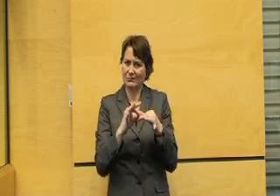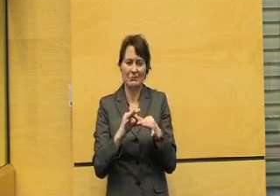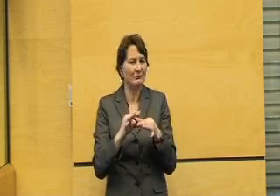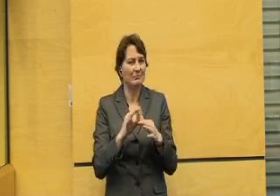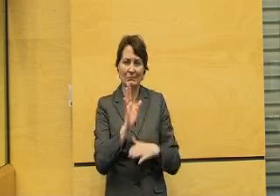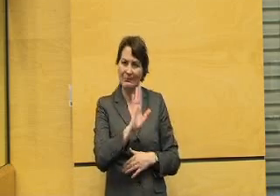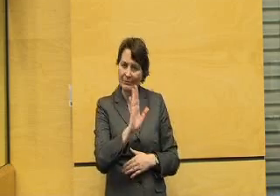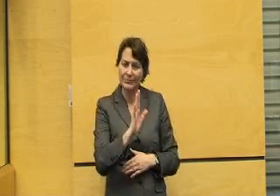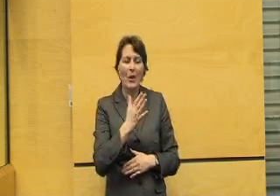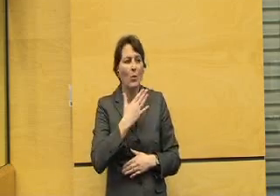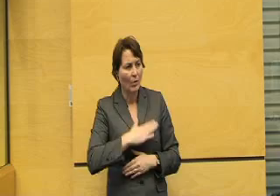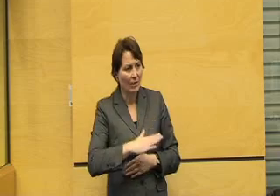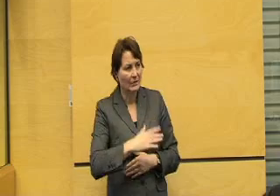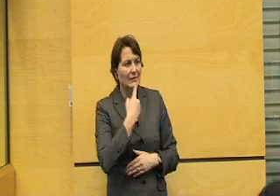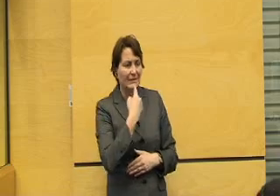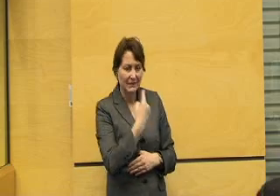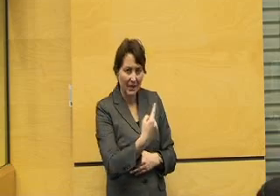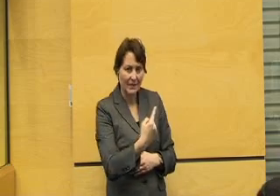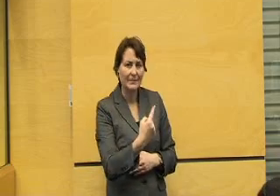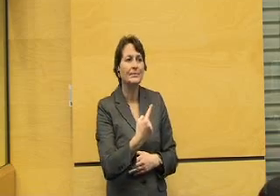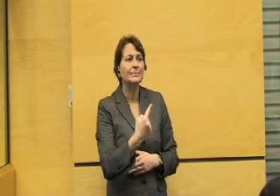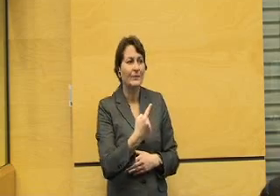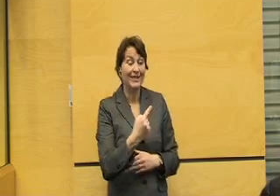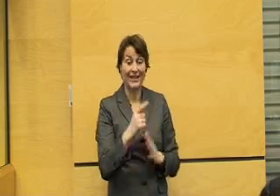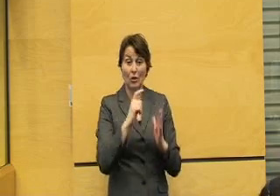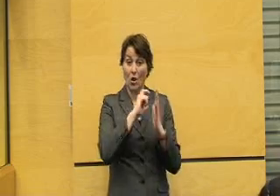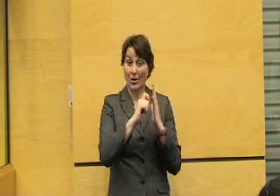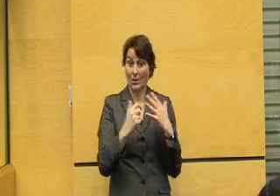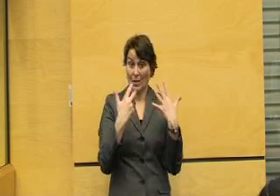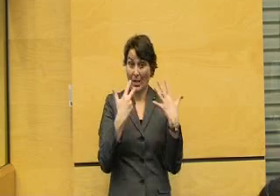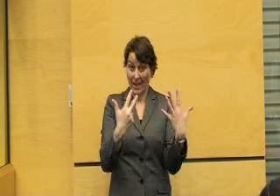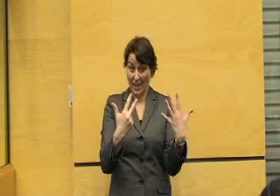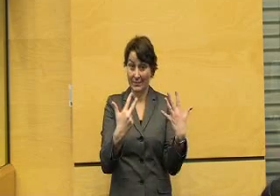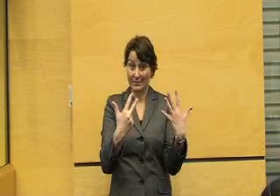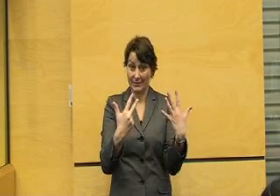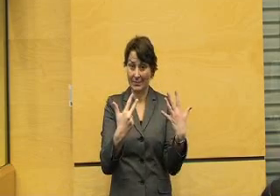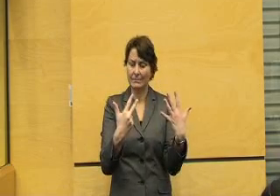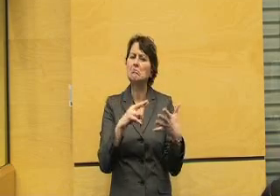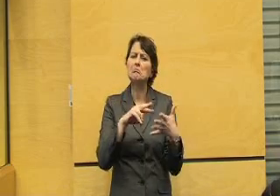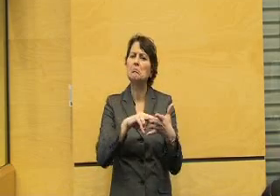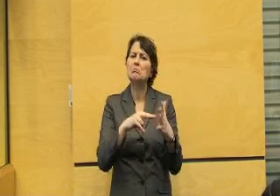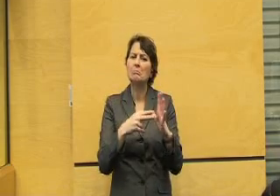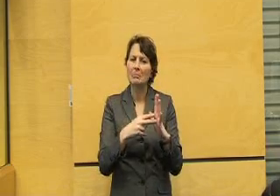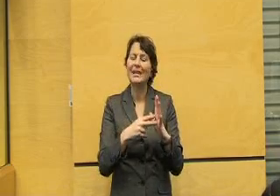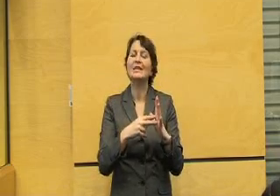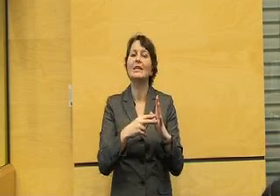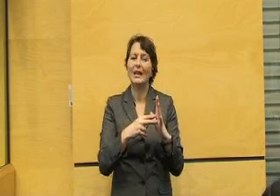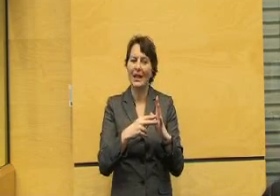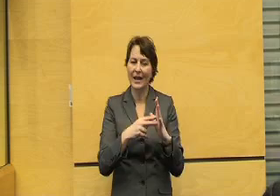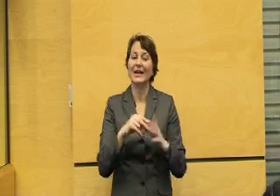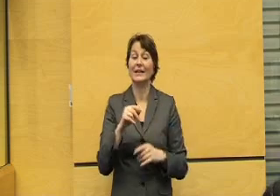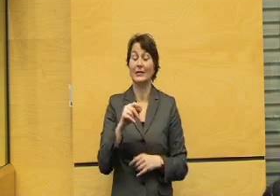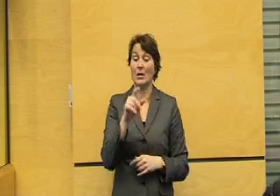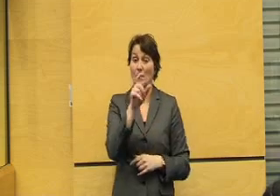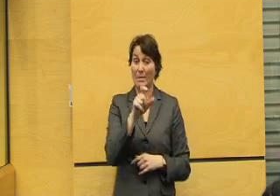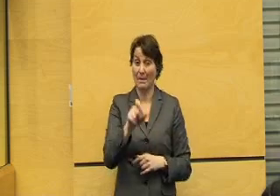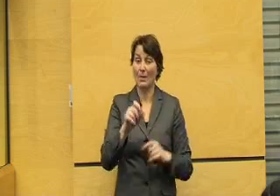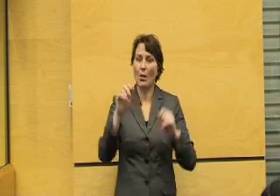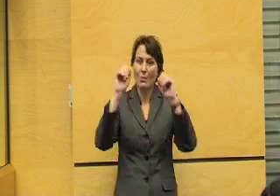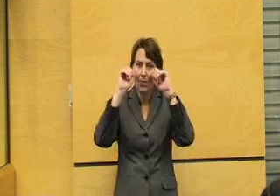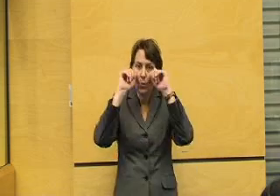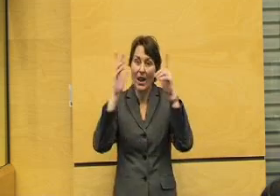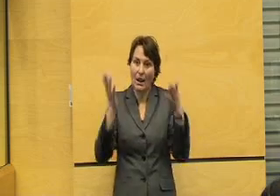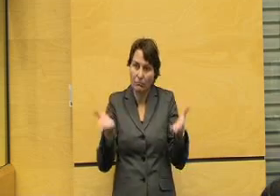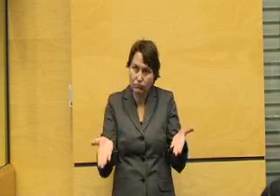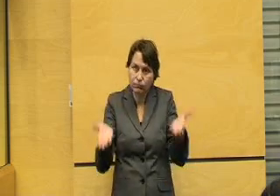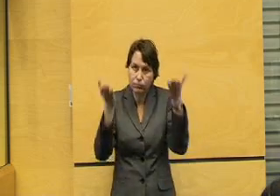to underscore the fact that Article 8 refers to awareness raising concerning